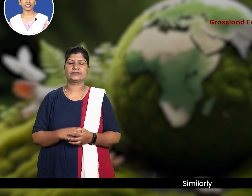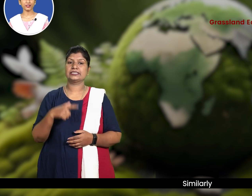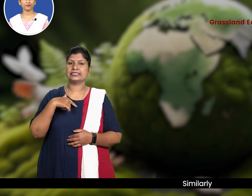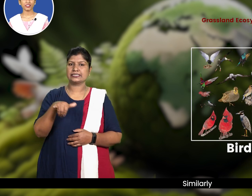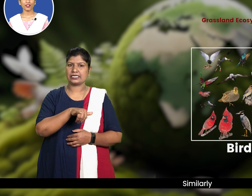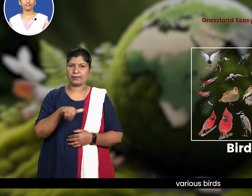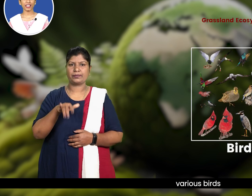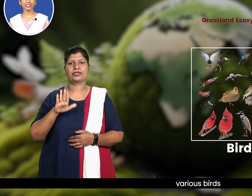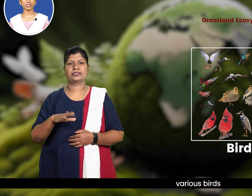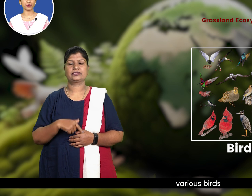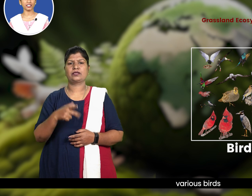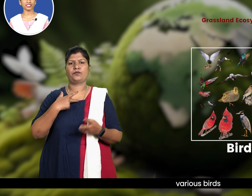Similarly, various birds,